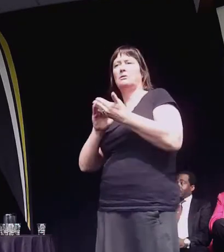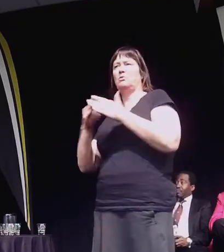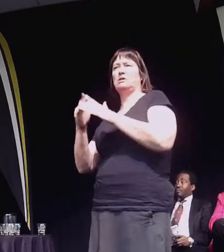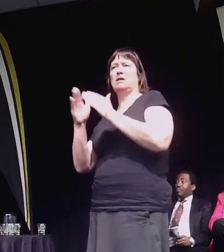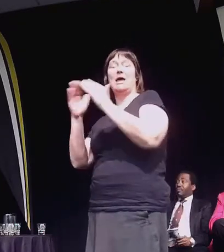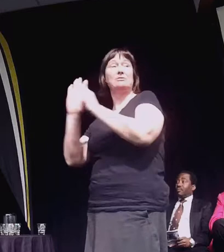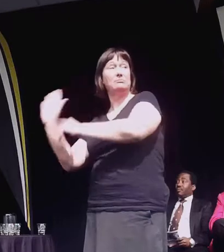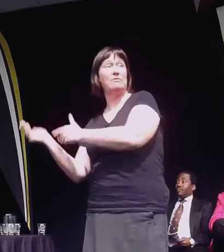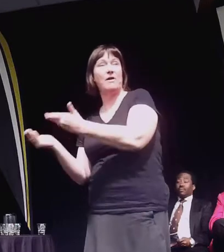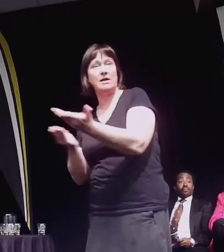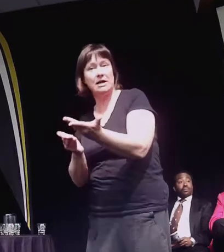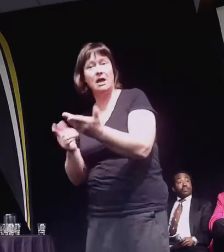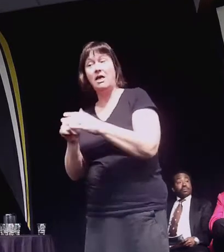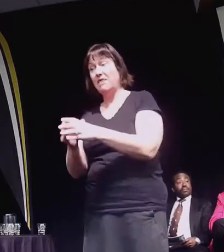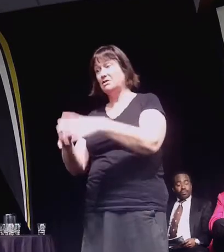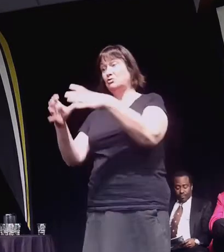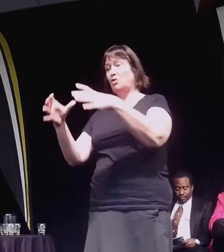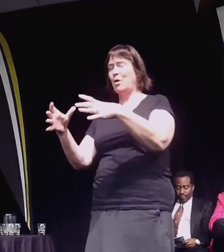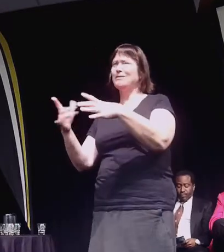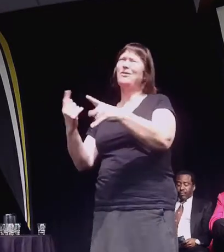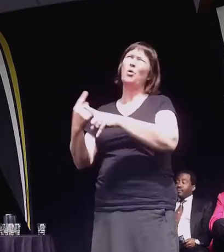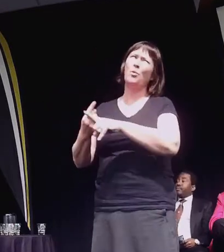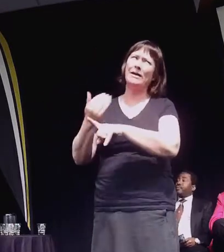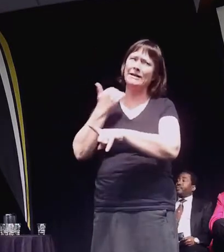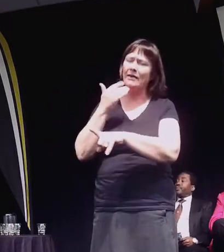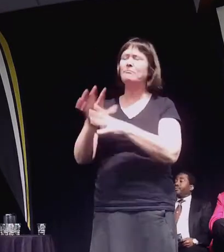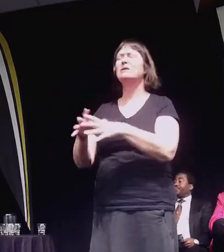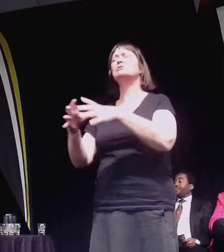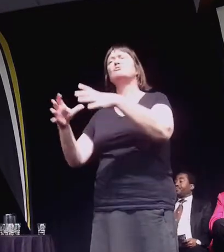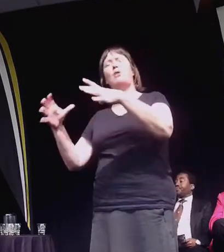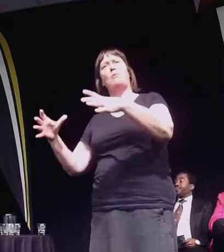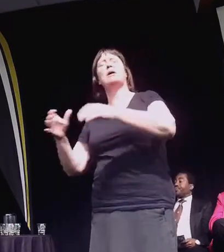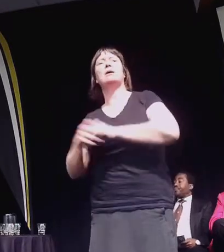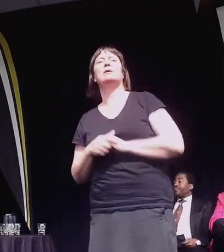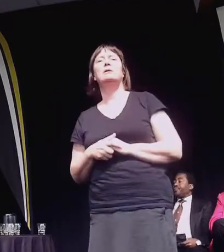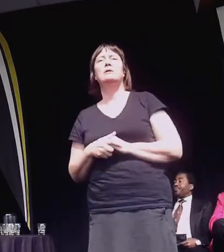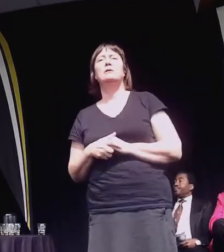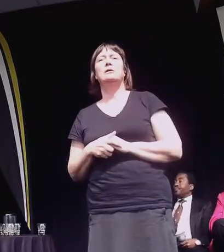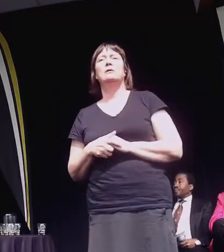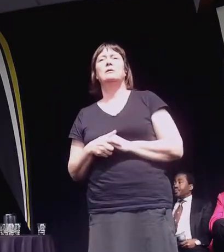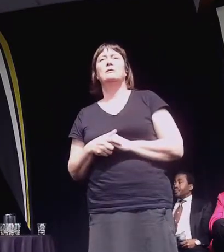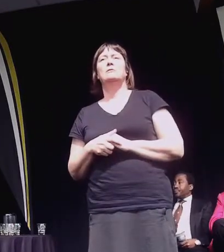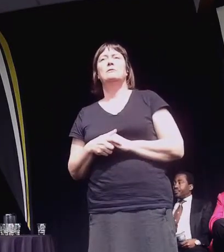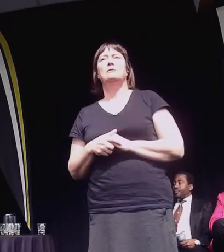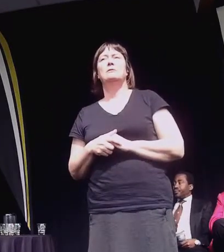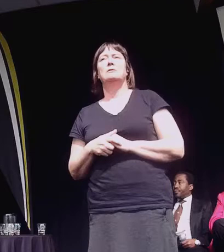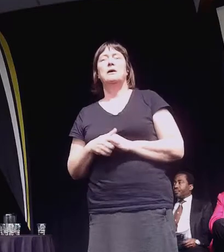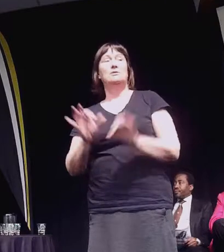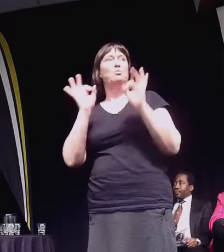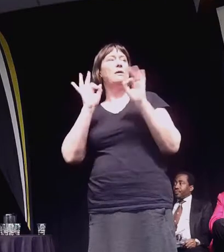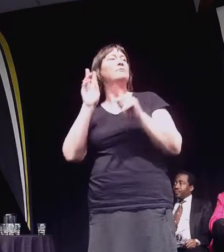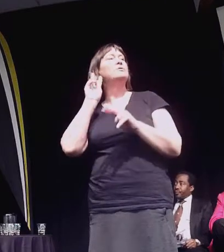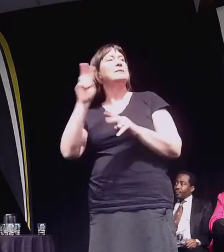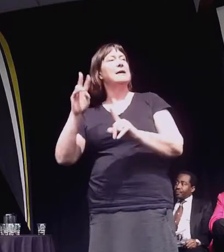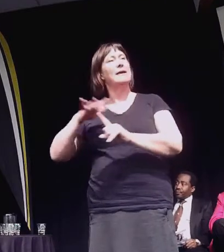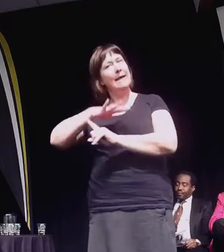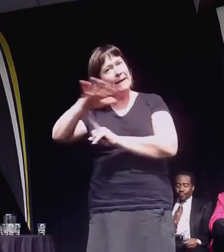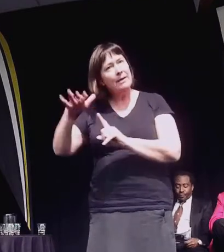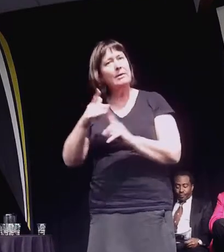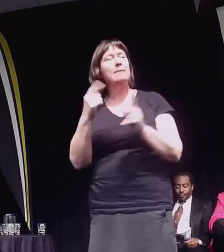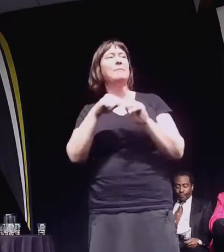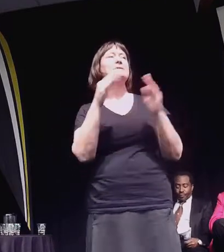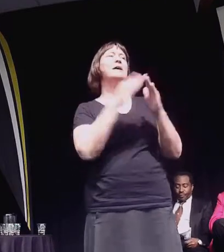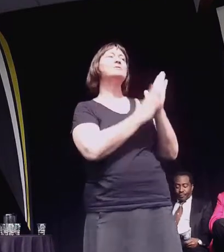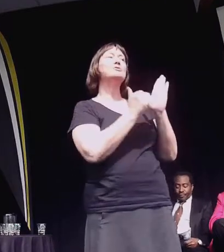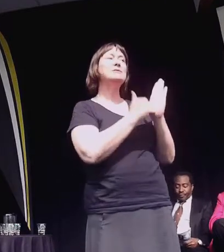sector grow. Unfortunately, not quick enough to meet demand, but it is happening. And it's awesome to see iwi and Housing New Zealand